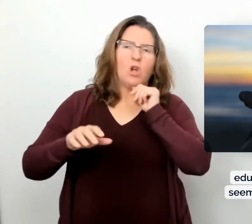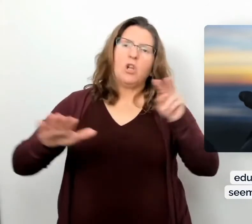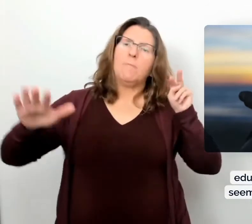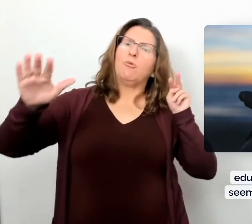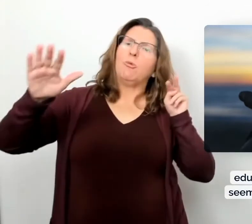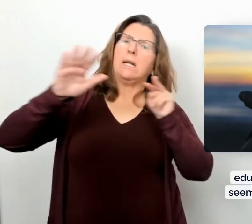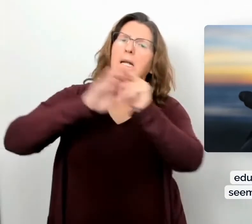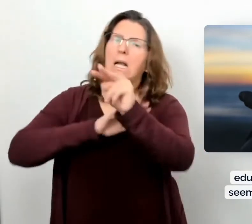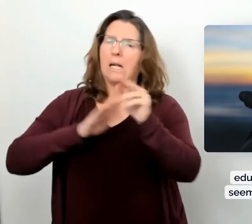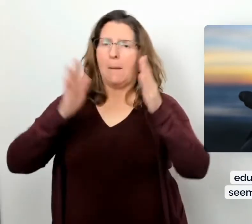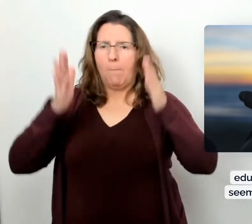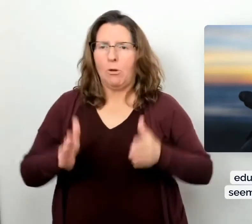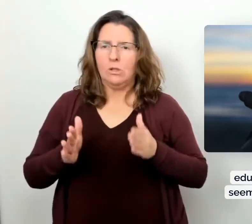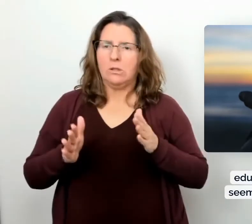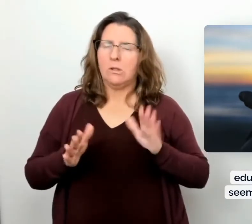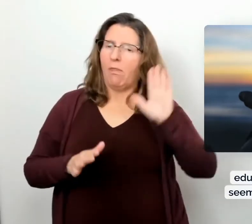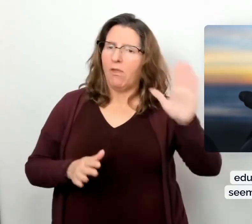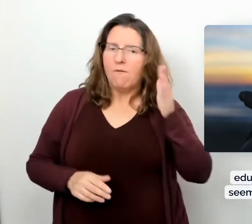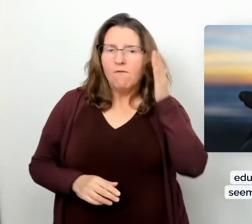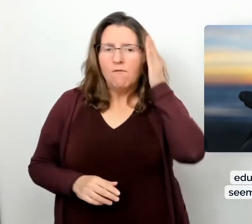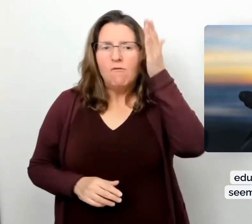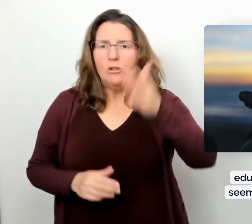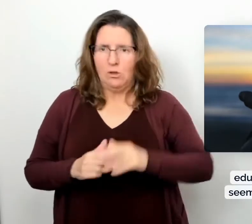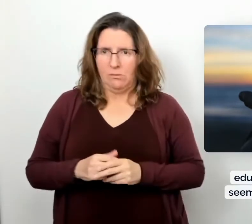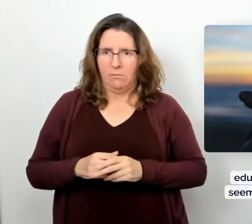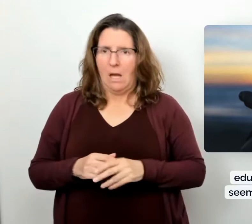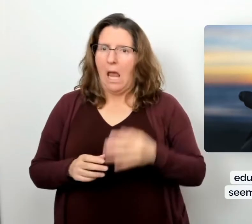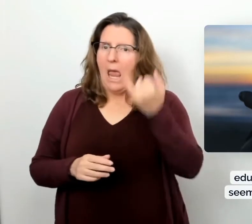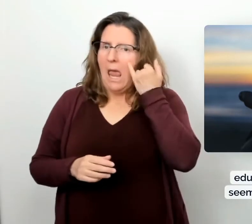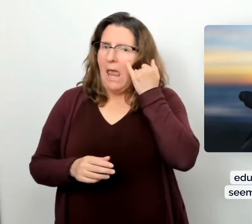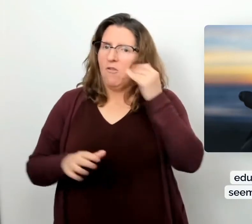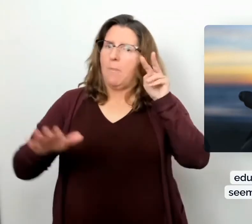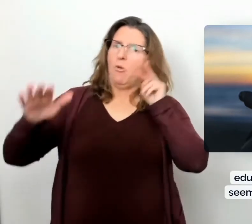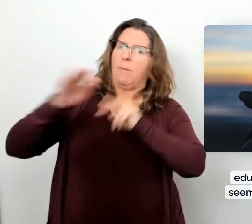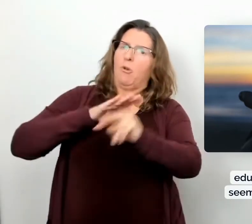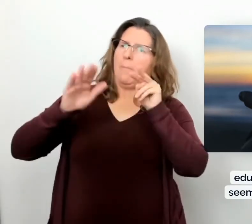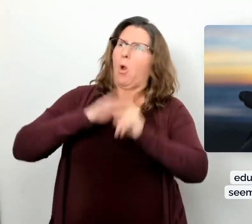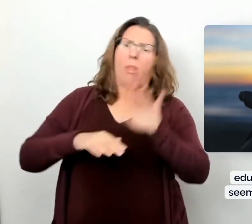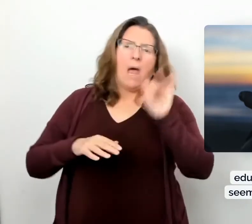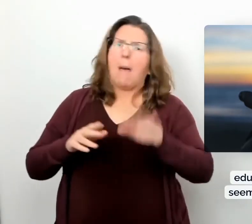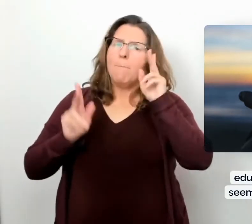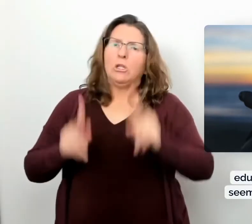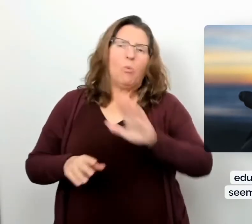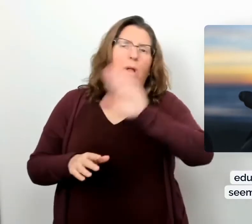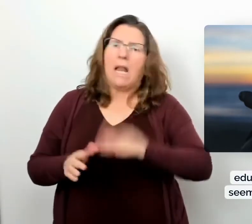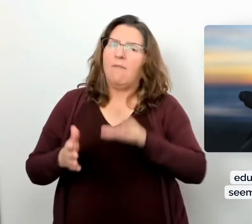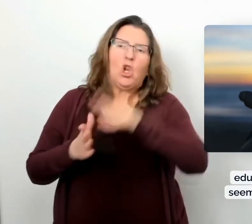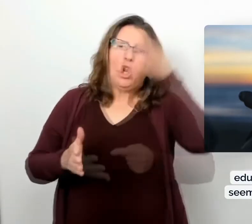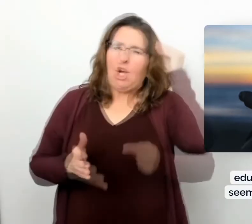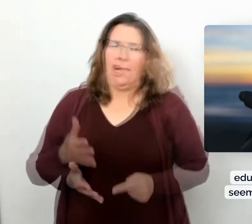We have to refrain from predicting a student's future and refrain from concluding what they can or can't do. What